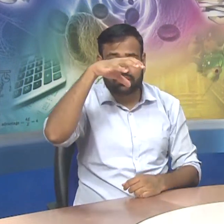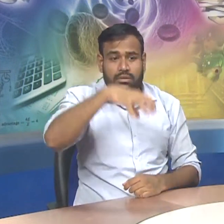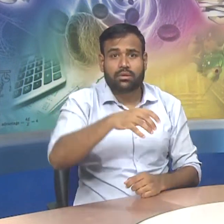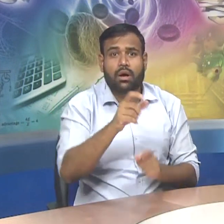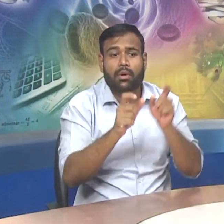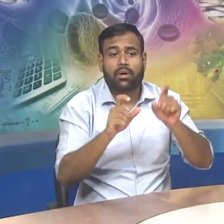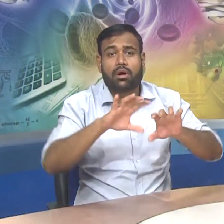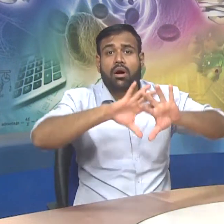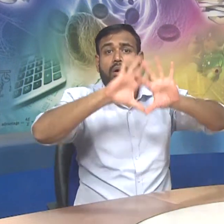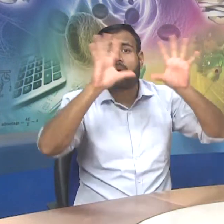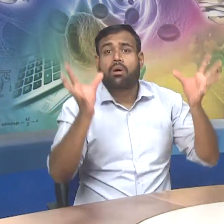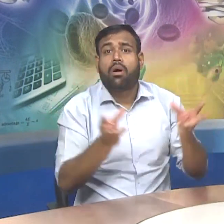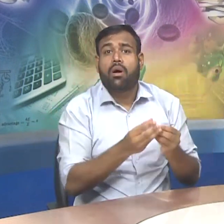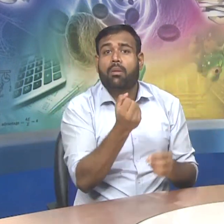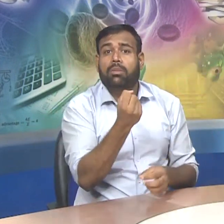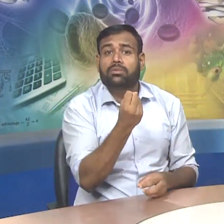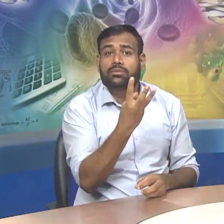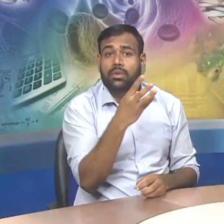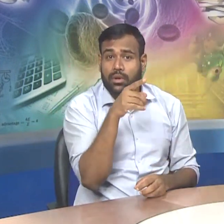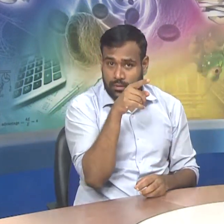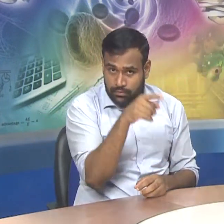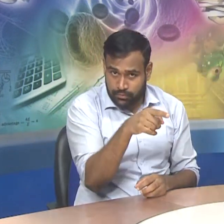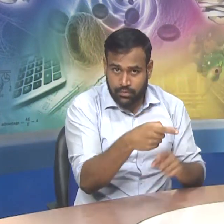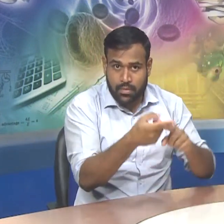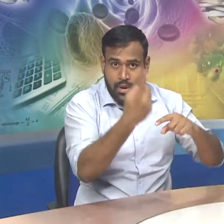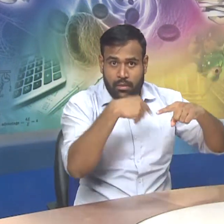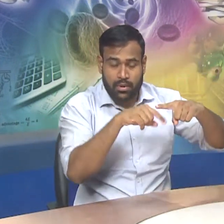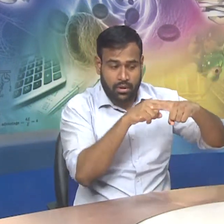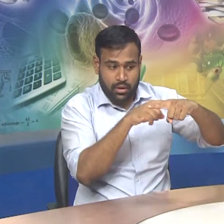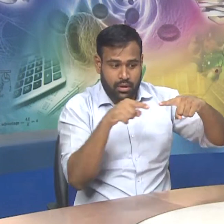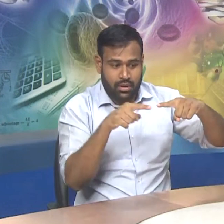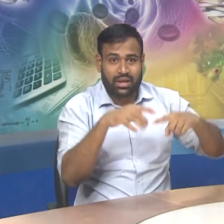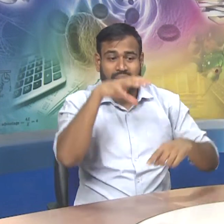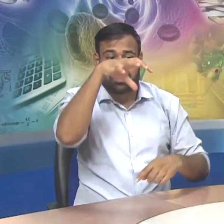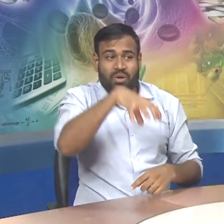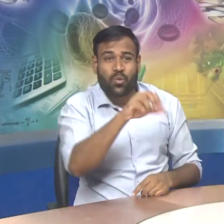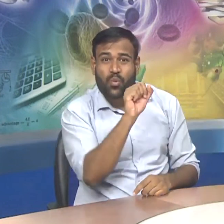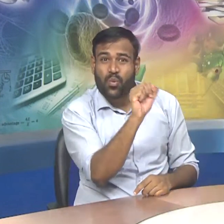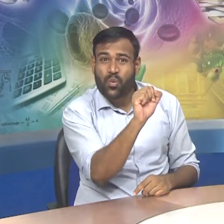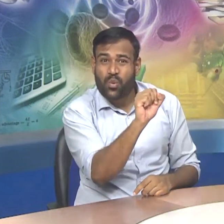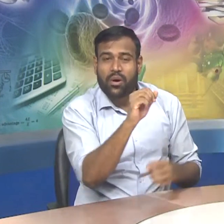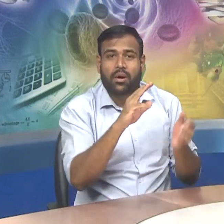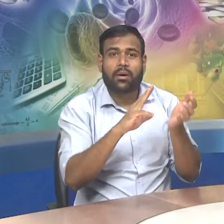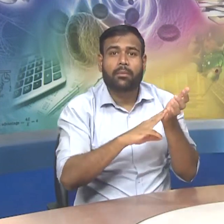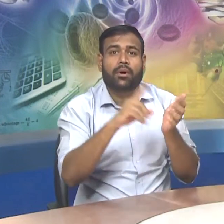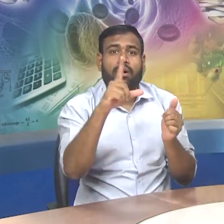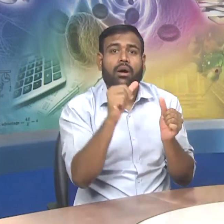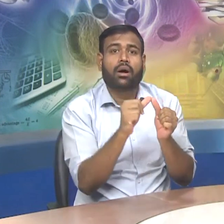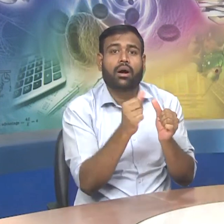So using this formula, we calculate the total